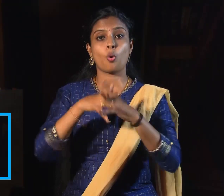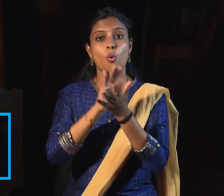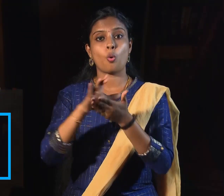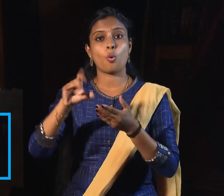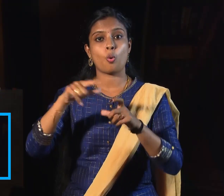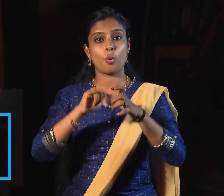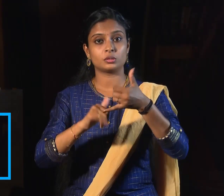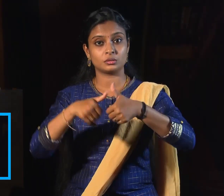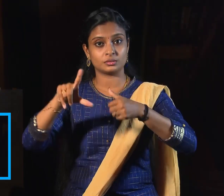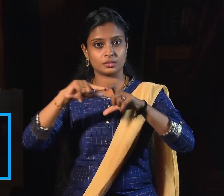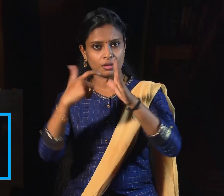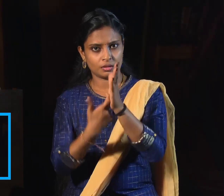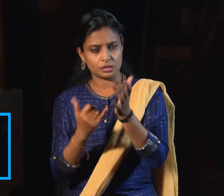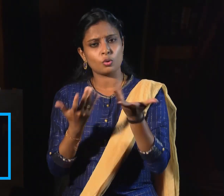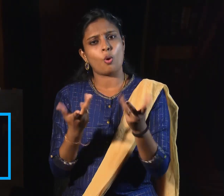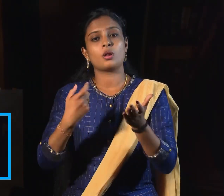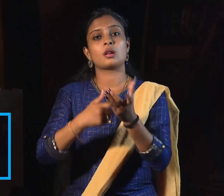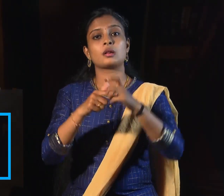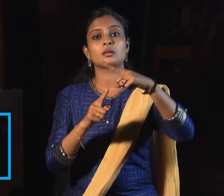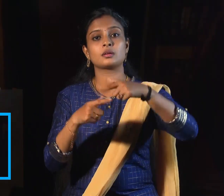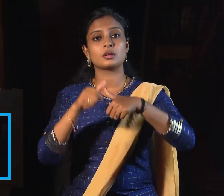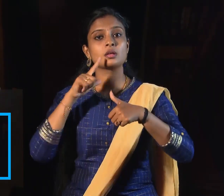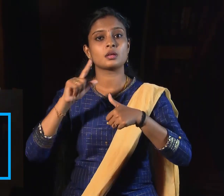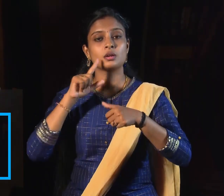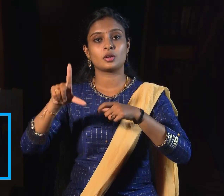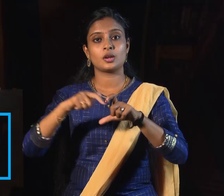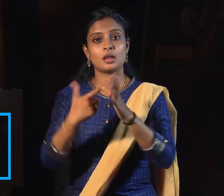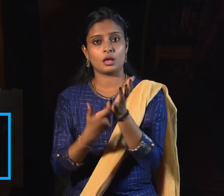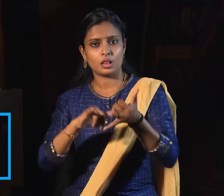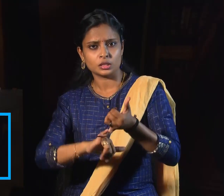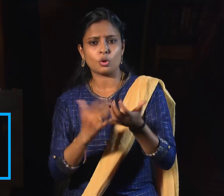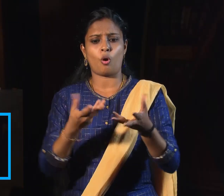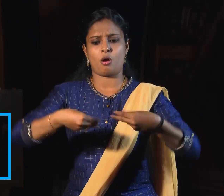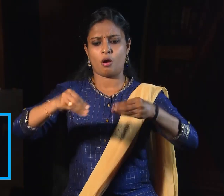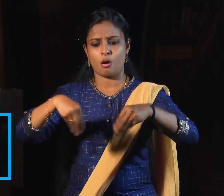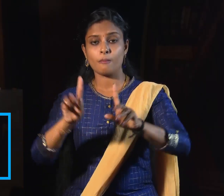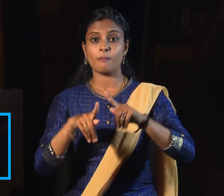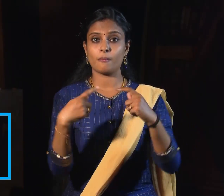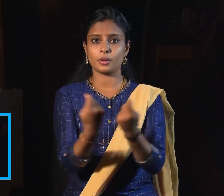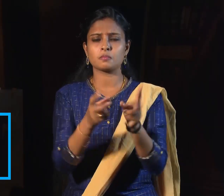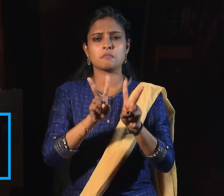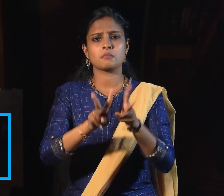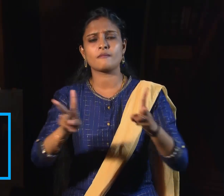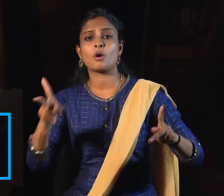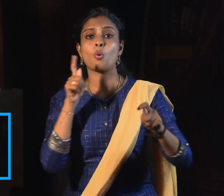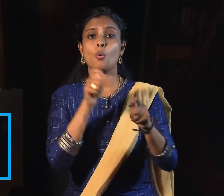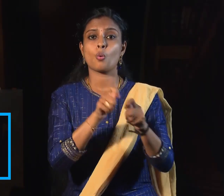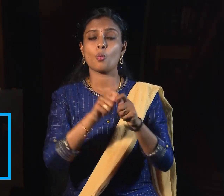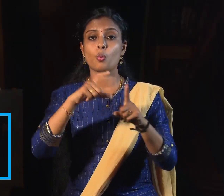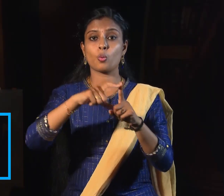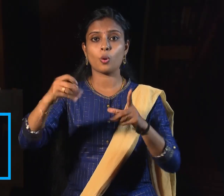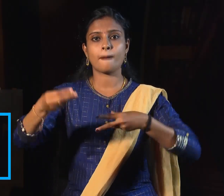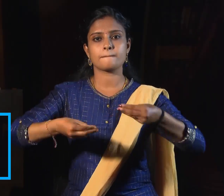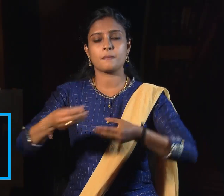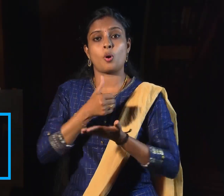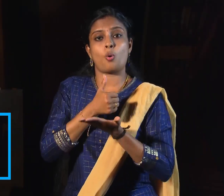wholesalers, retailers, and distributing agents perform various kinds of functions to assist the business firm